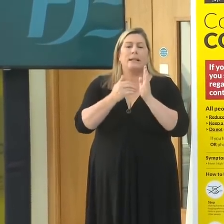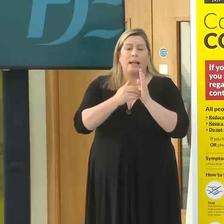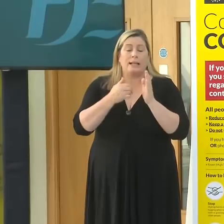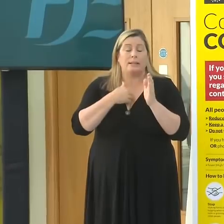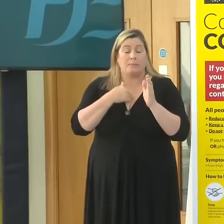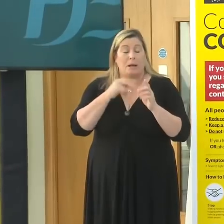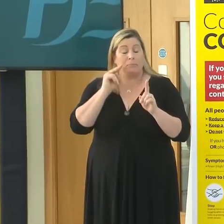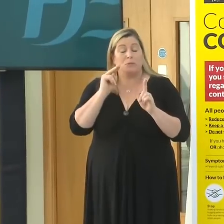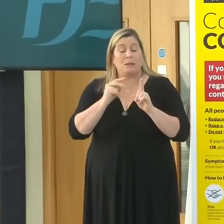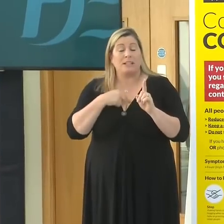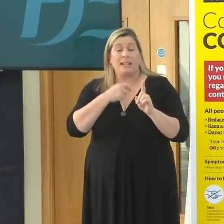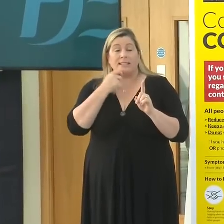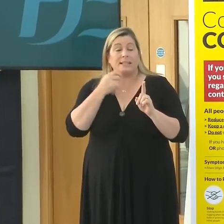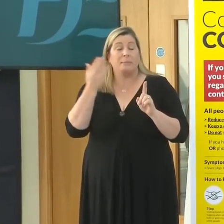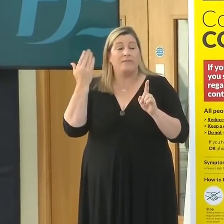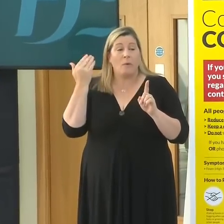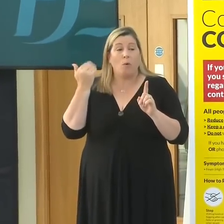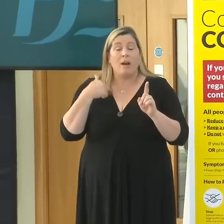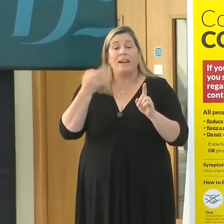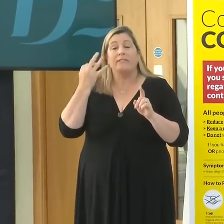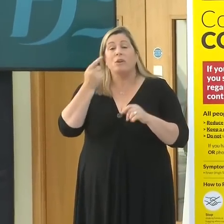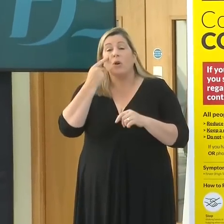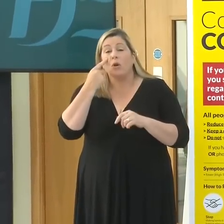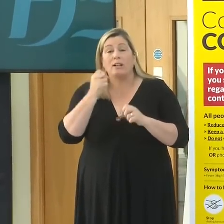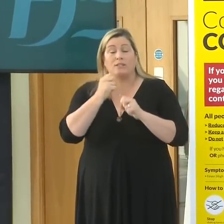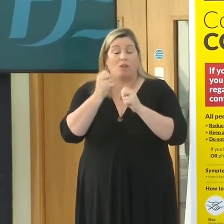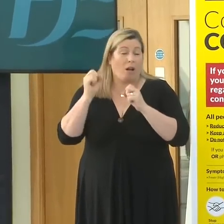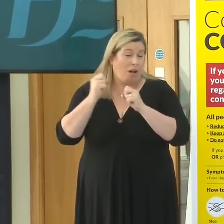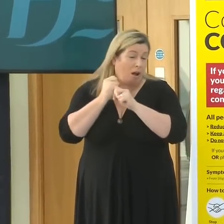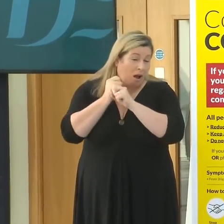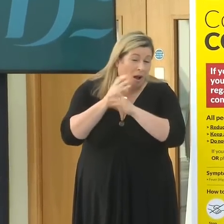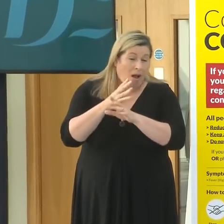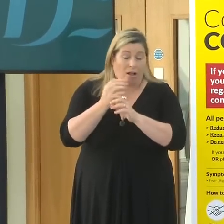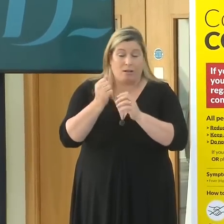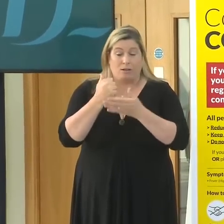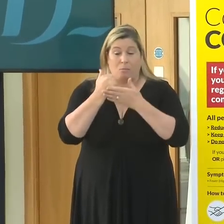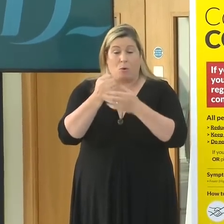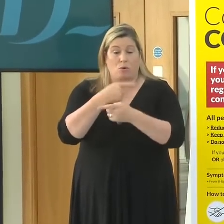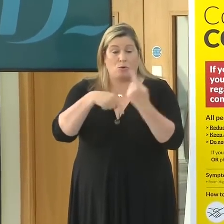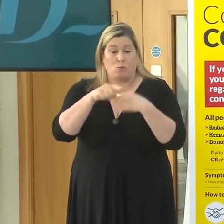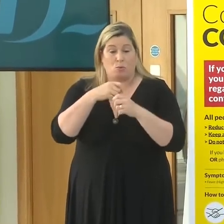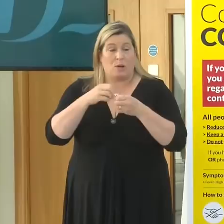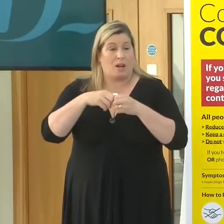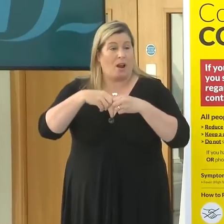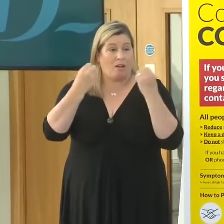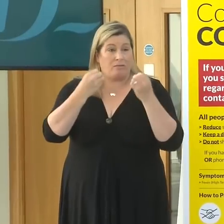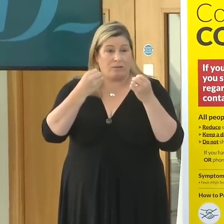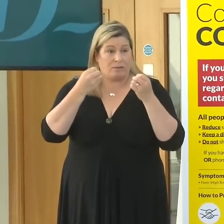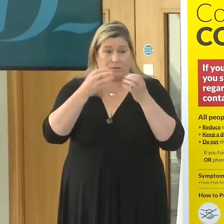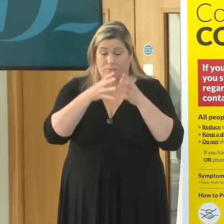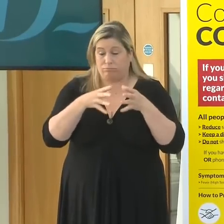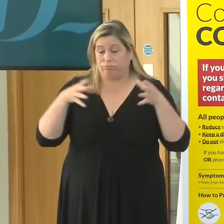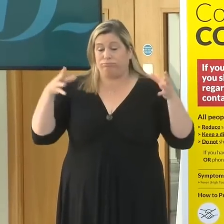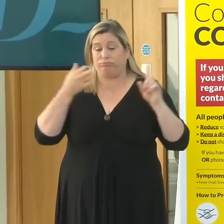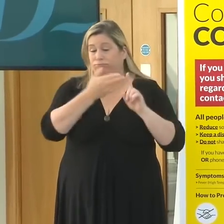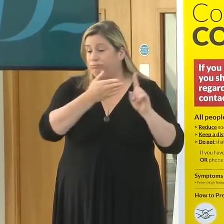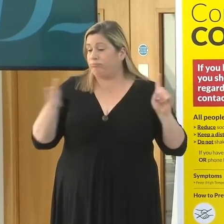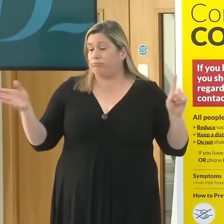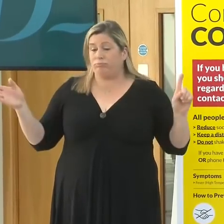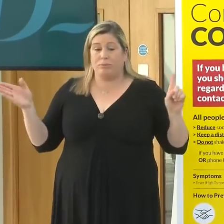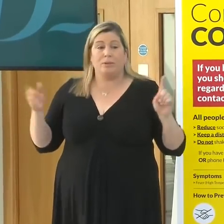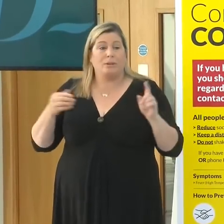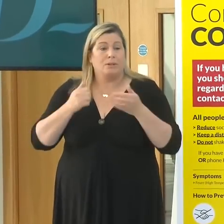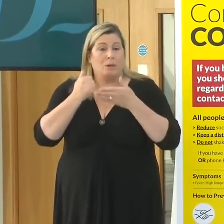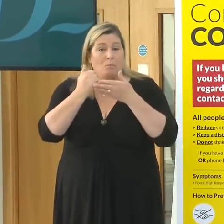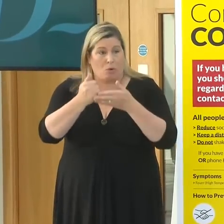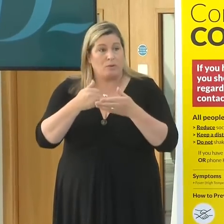before, just if you look at the wide range of supports that we put in place over the last 3 months in particular, we